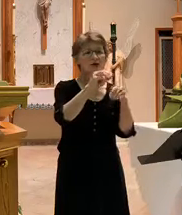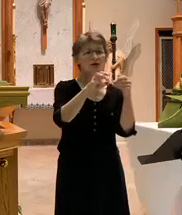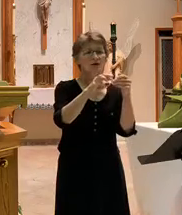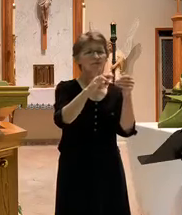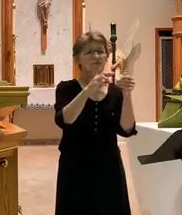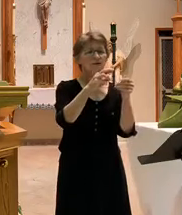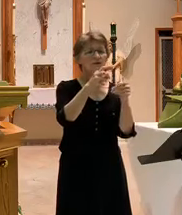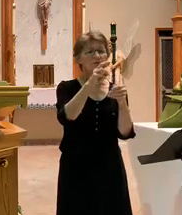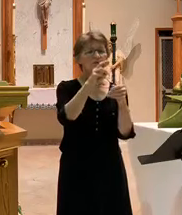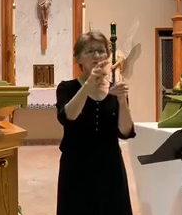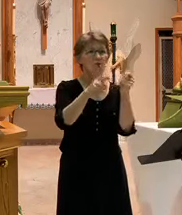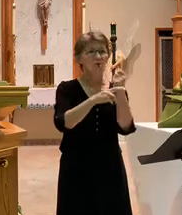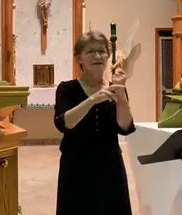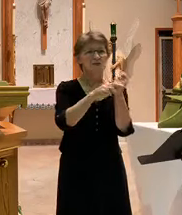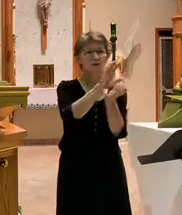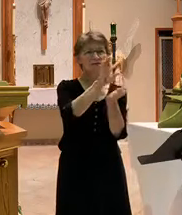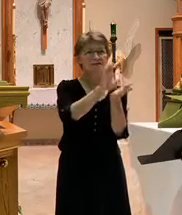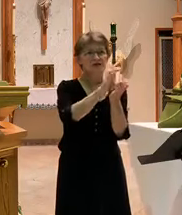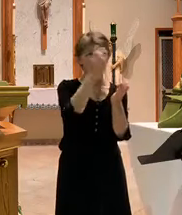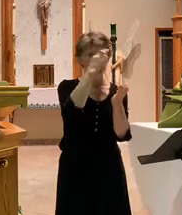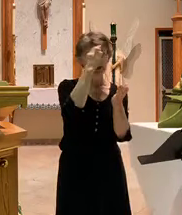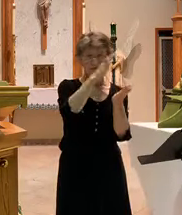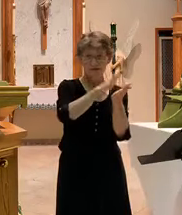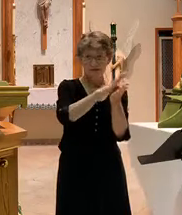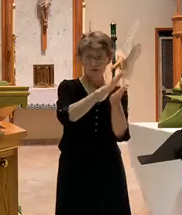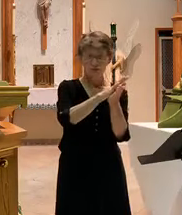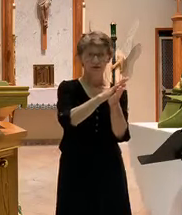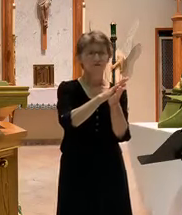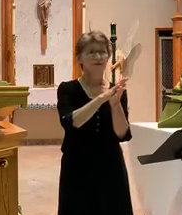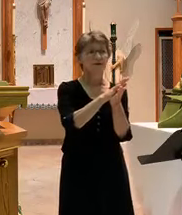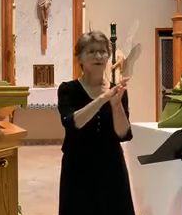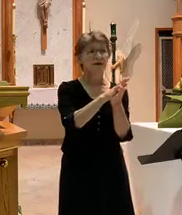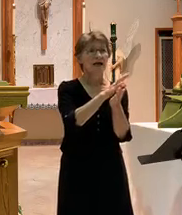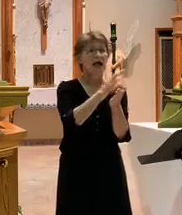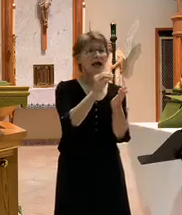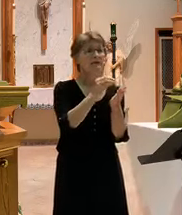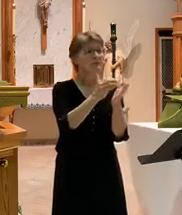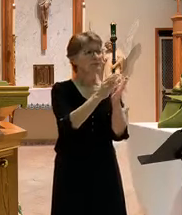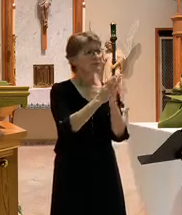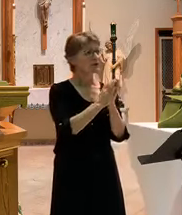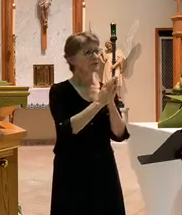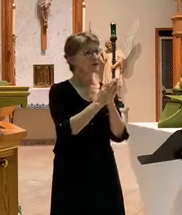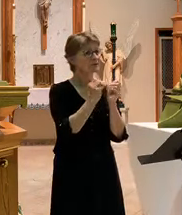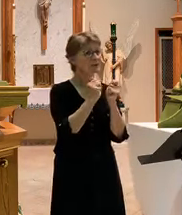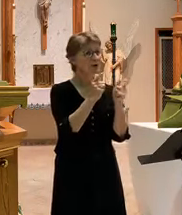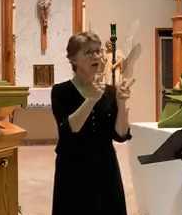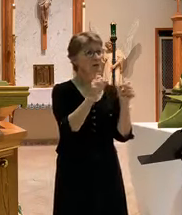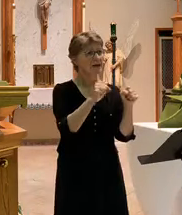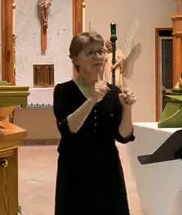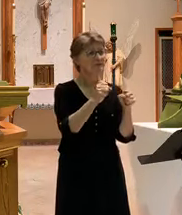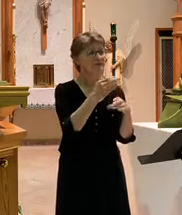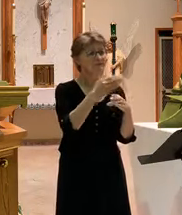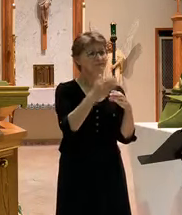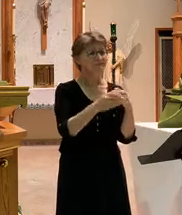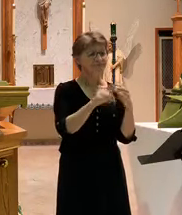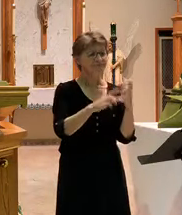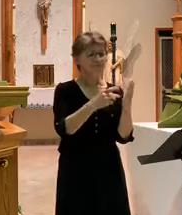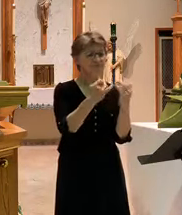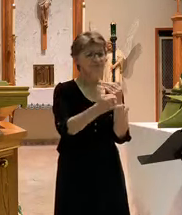Joseph Catholic School and Religious Education Center, and that we may be able to finish this